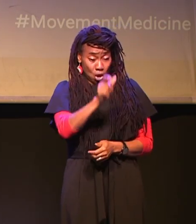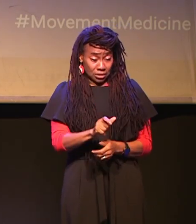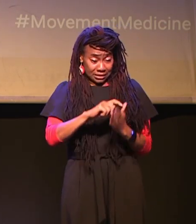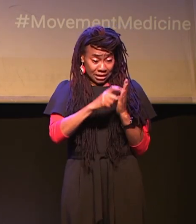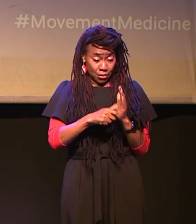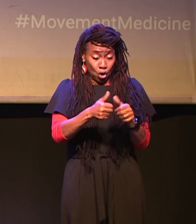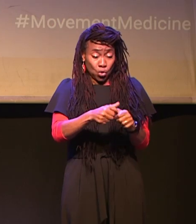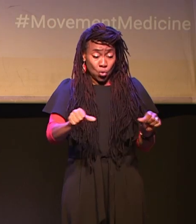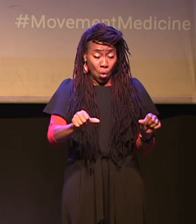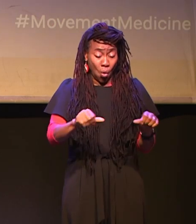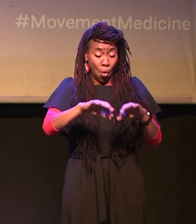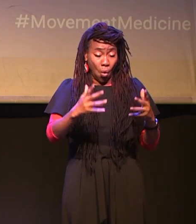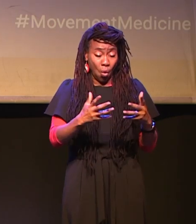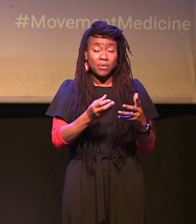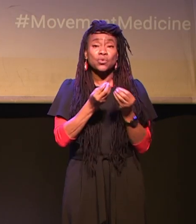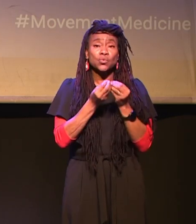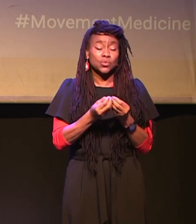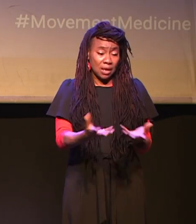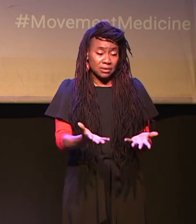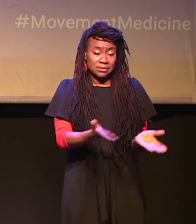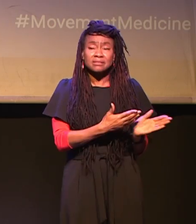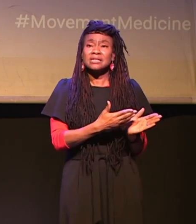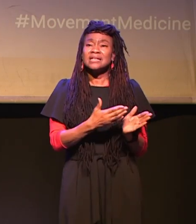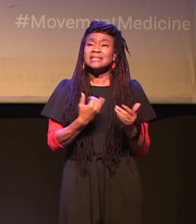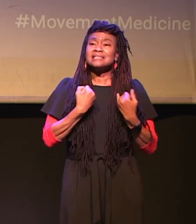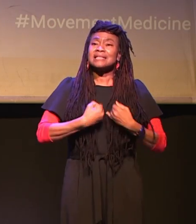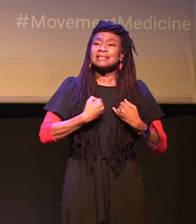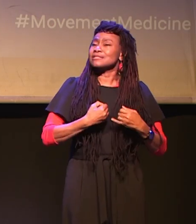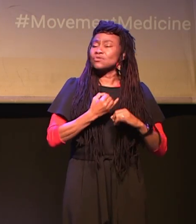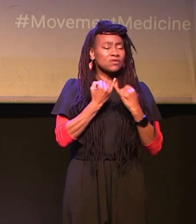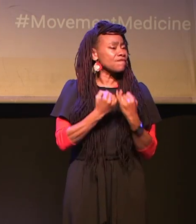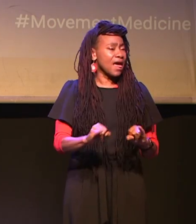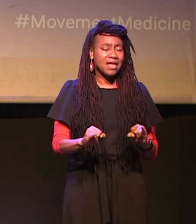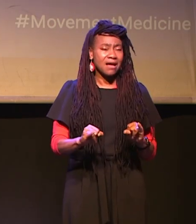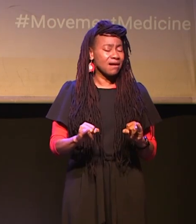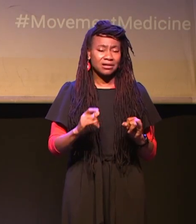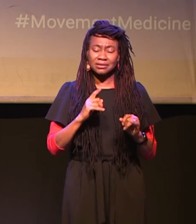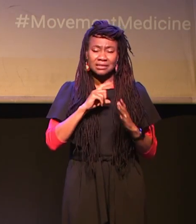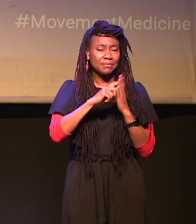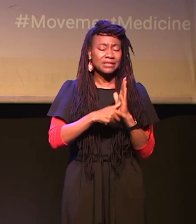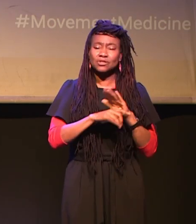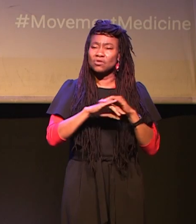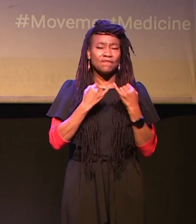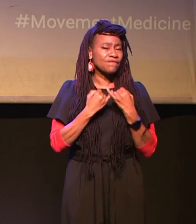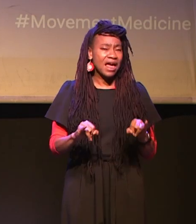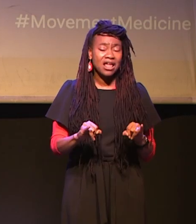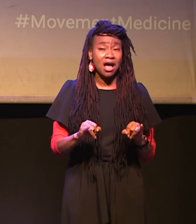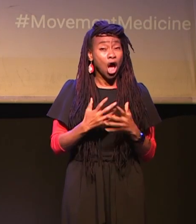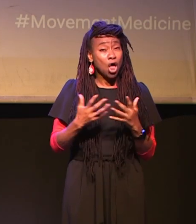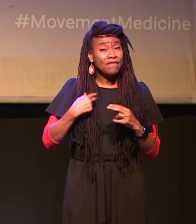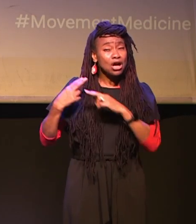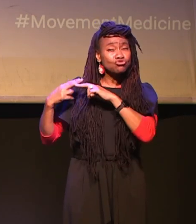who we are. Yeah. And sickness is not failure, disability is not failure. And a lot of our ancestral traditions, they were forms of